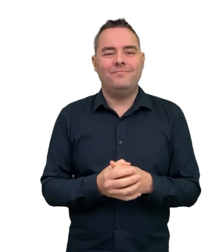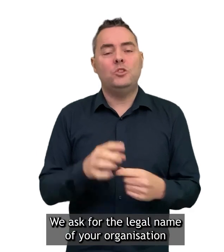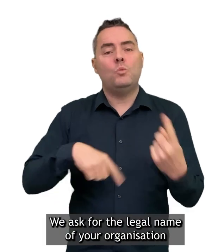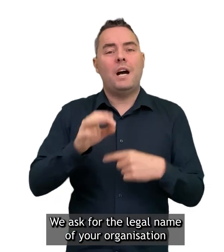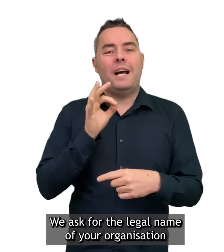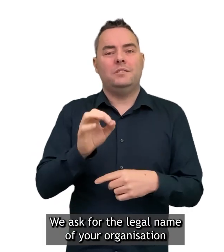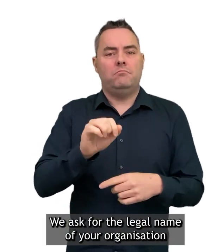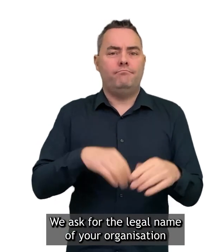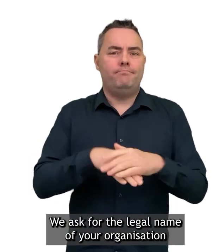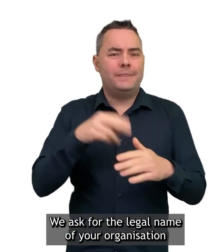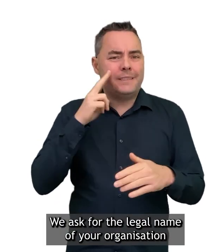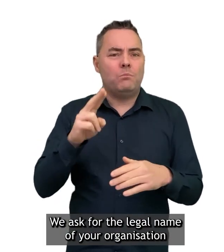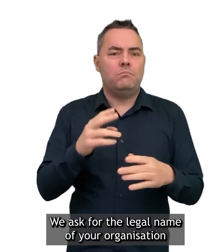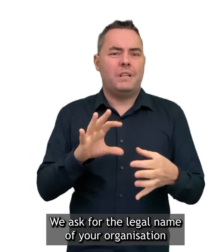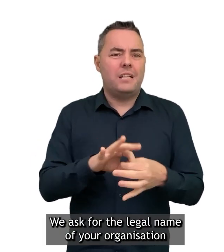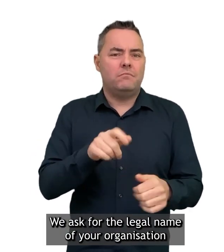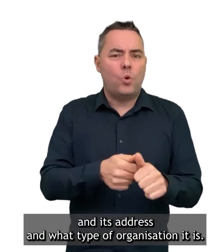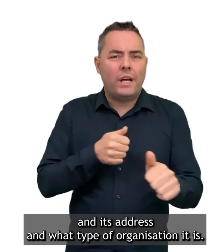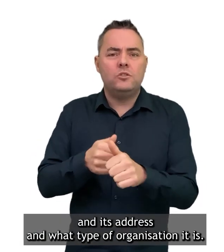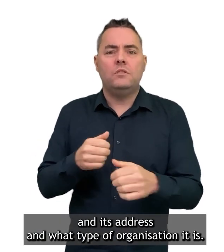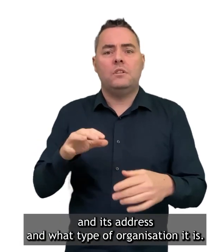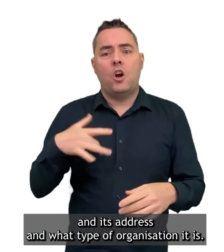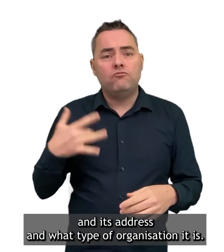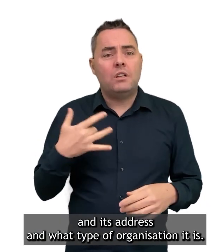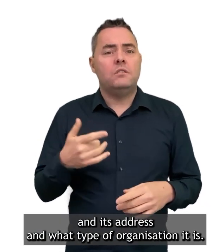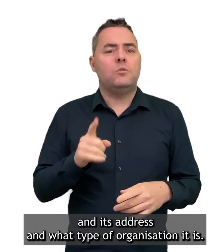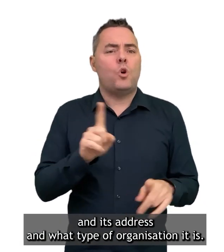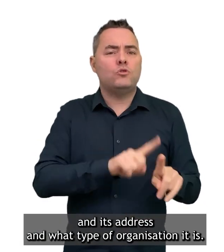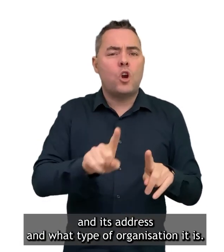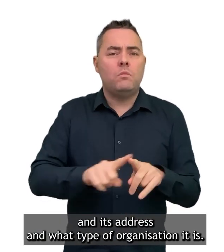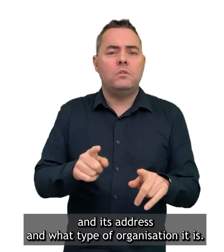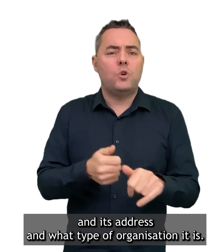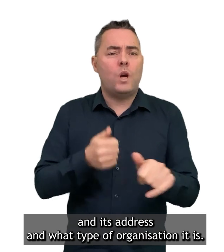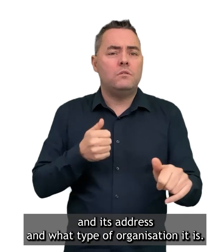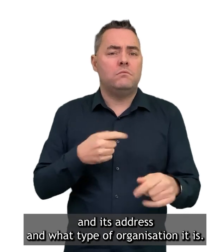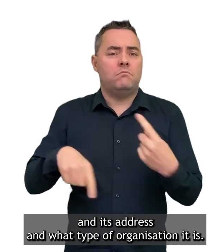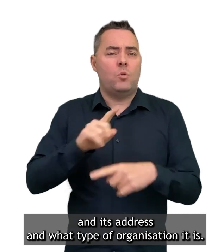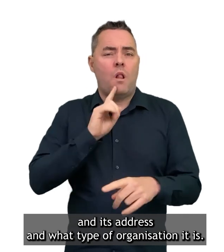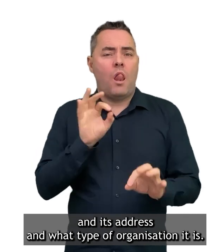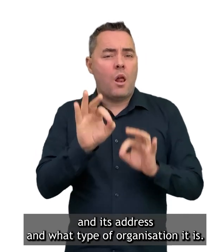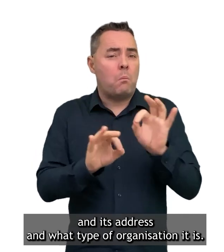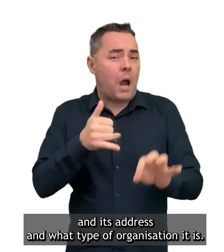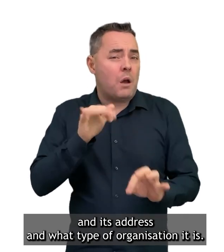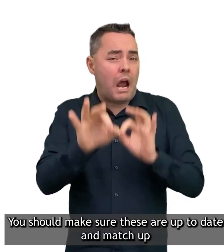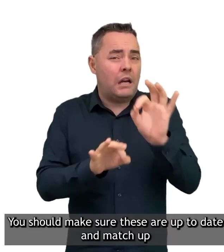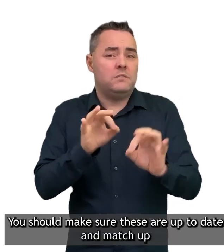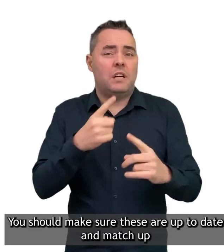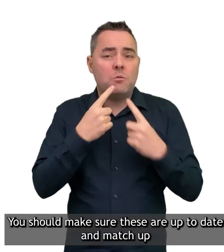We ask for the legal name of your organisation and its address, and what type of organisation it is. You should make sure